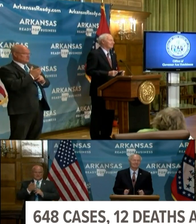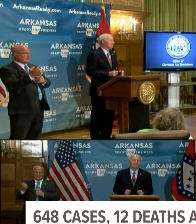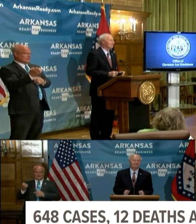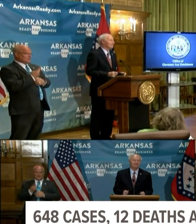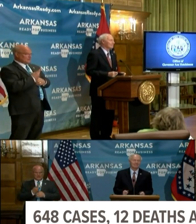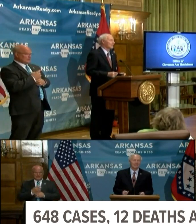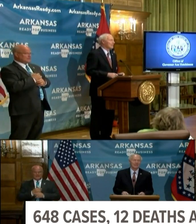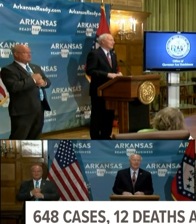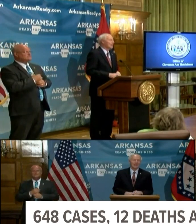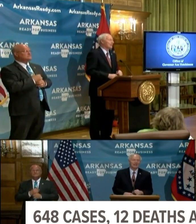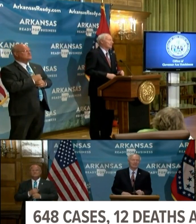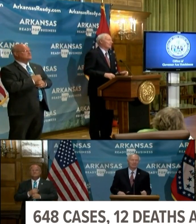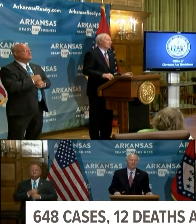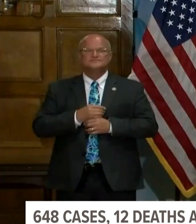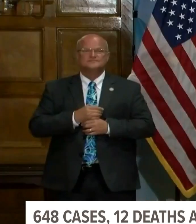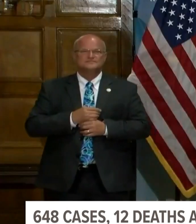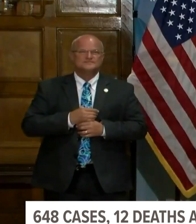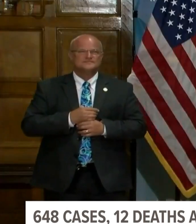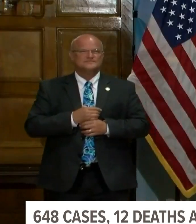return?